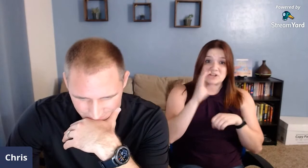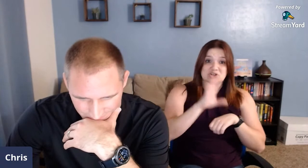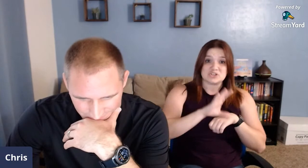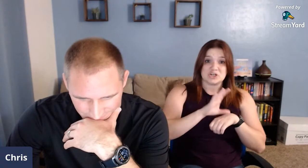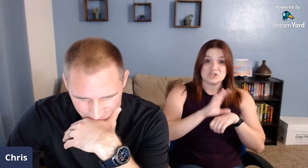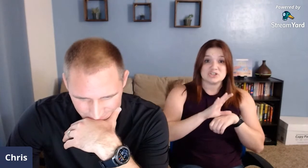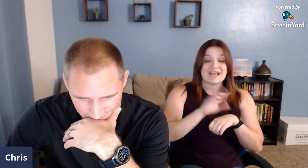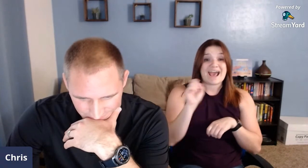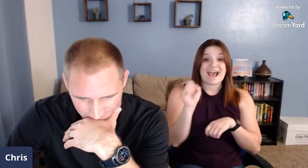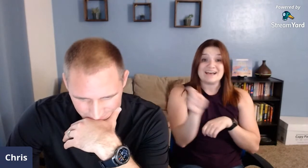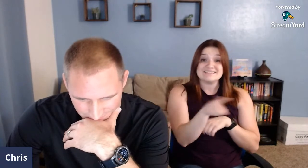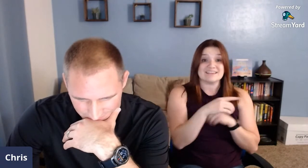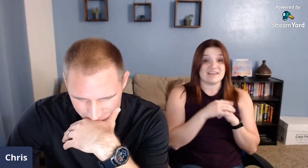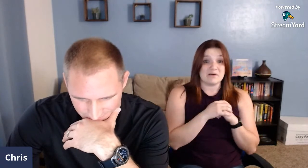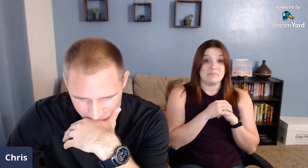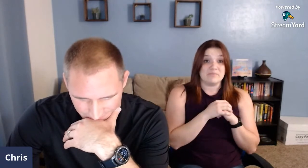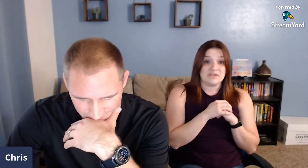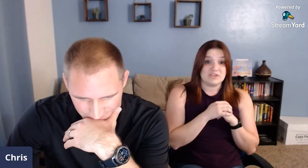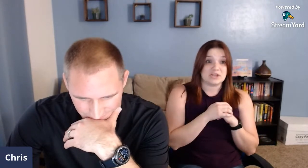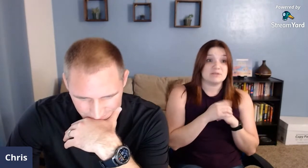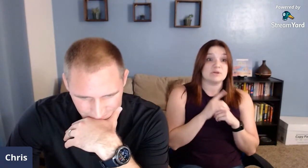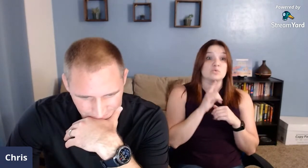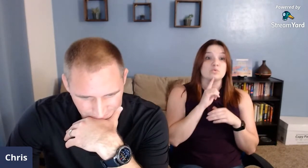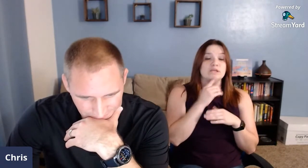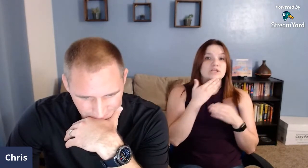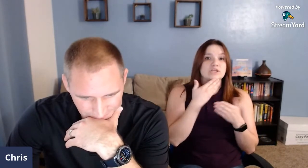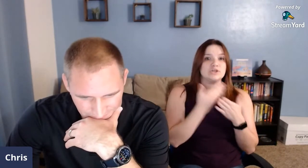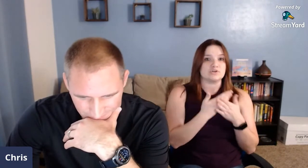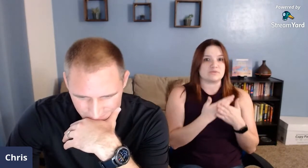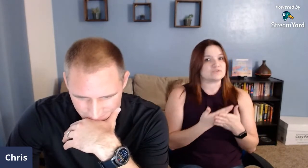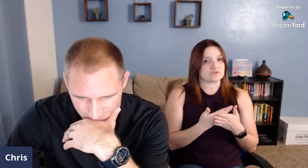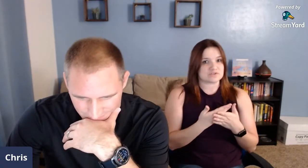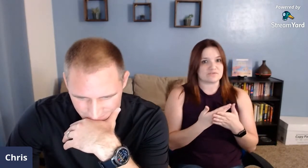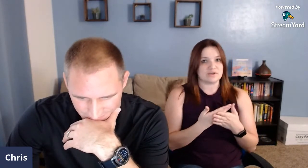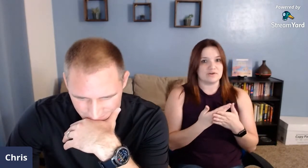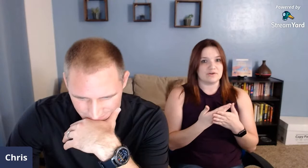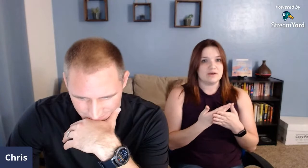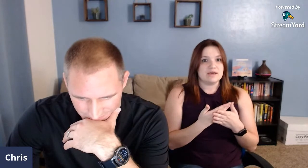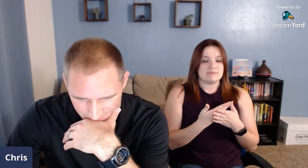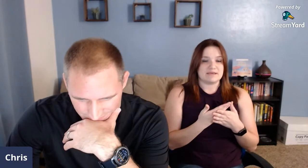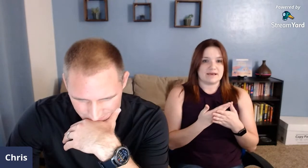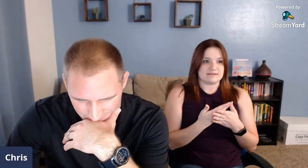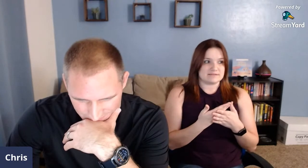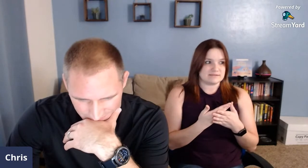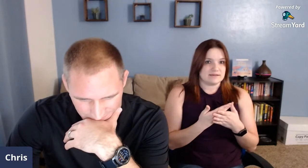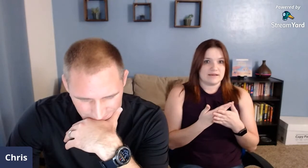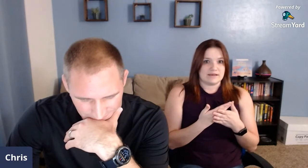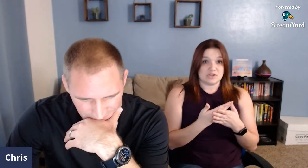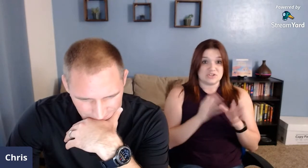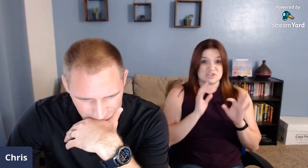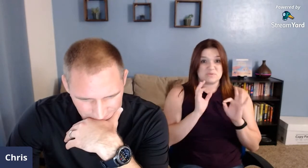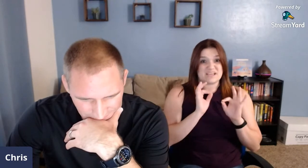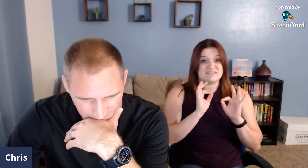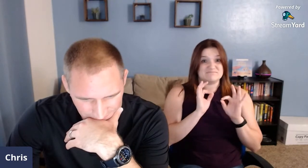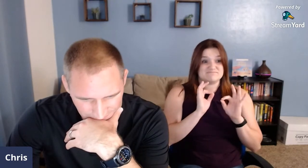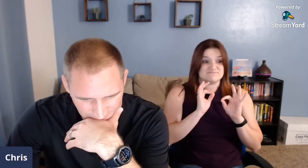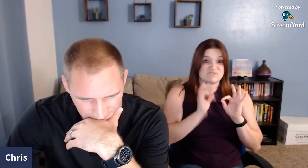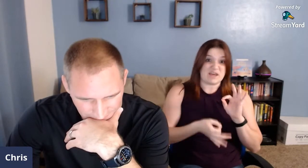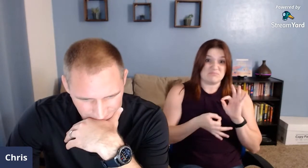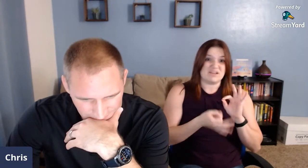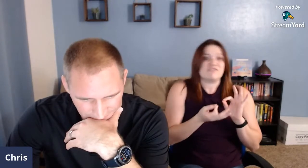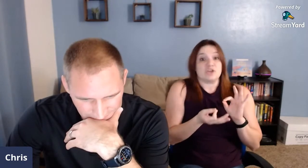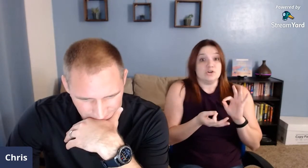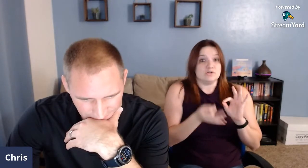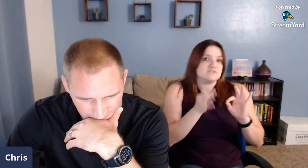deaf at your church, ask them. They're going to be a really good resource for you because you're interpreting it